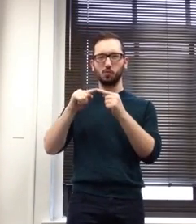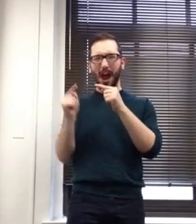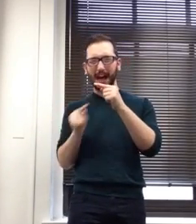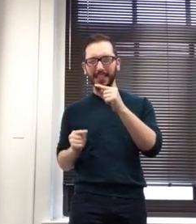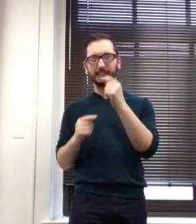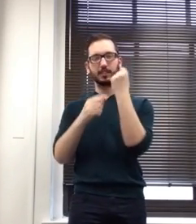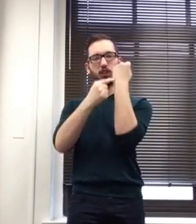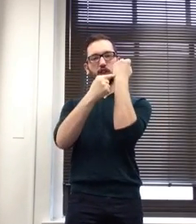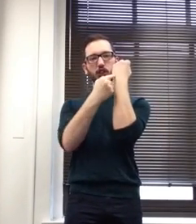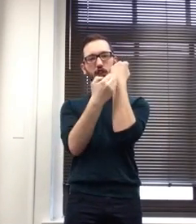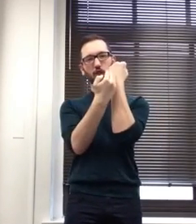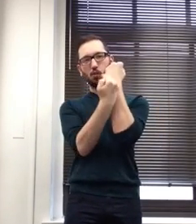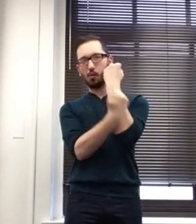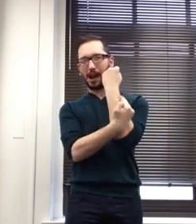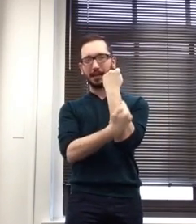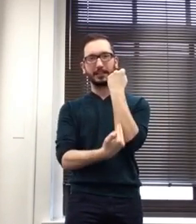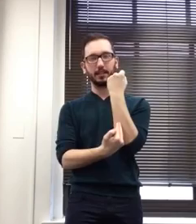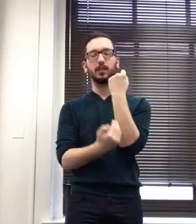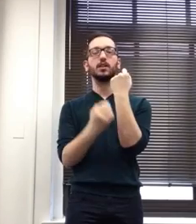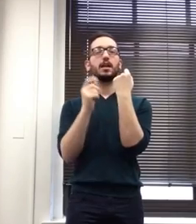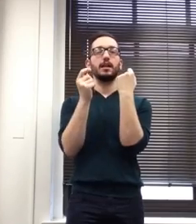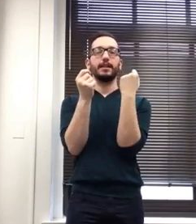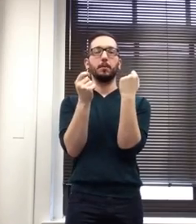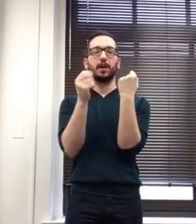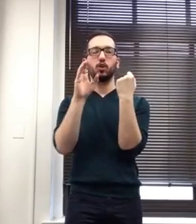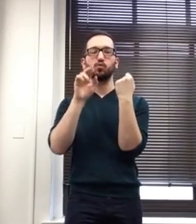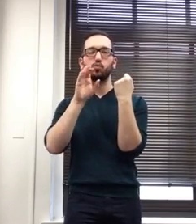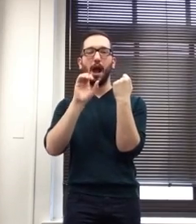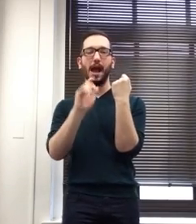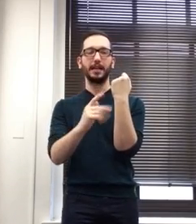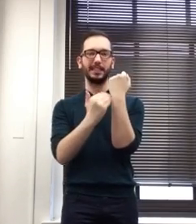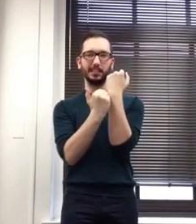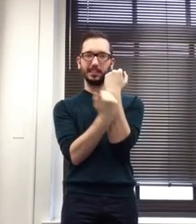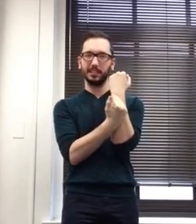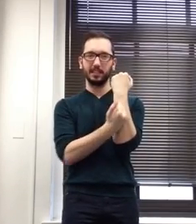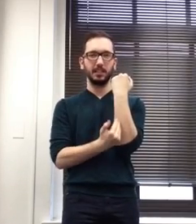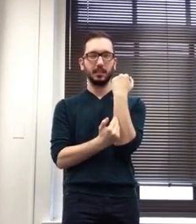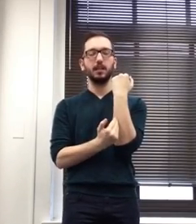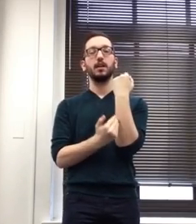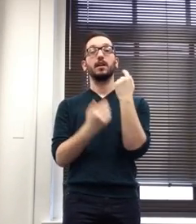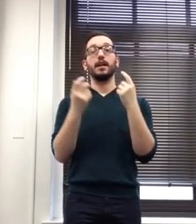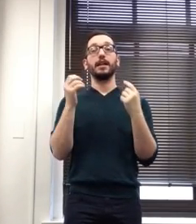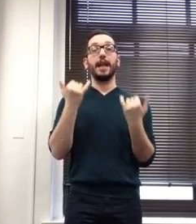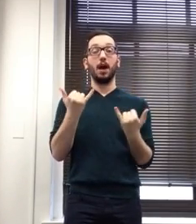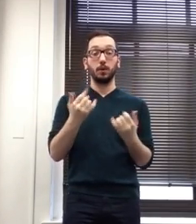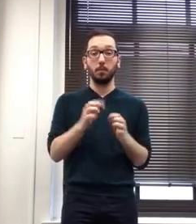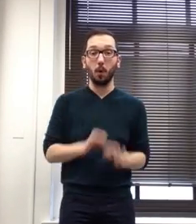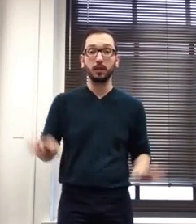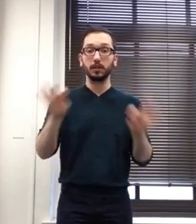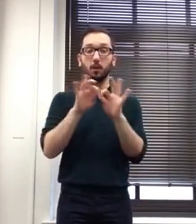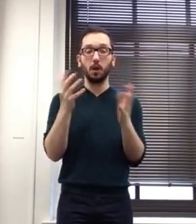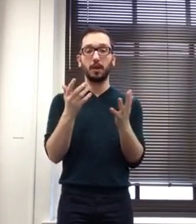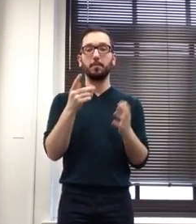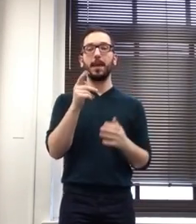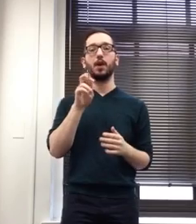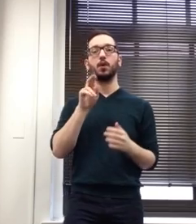crack. Now, that periosteum is going to be real important now, because the periosteum is a protective sleeve